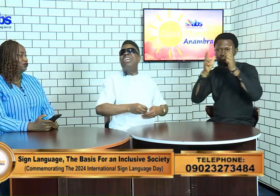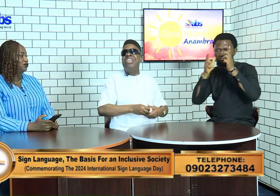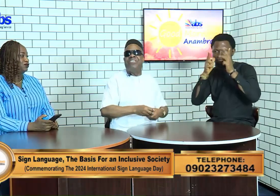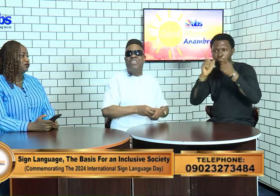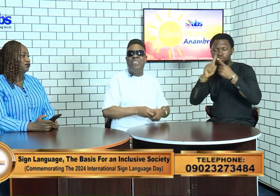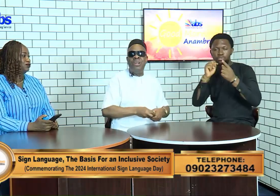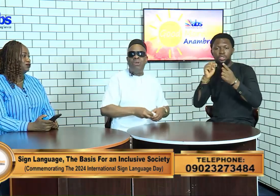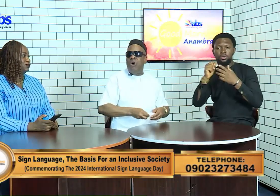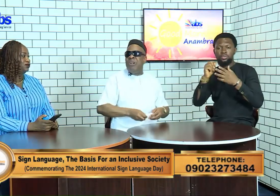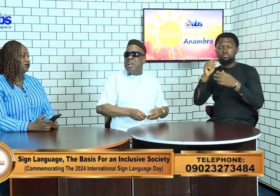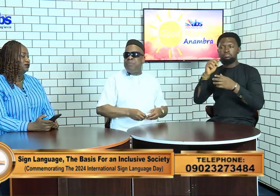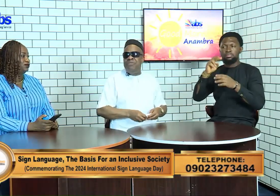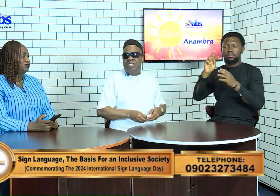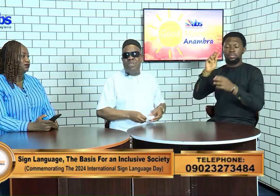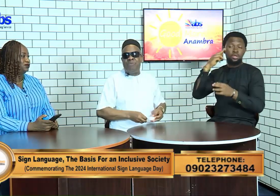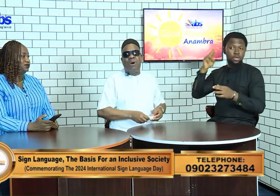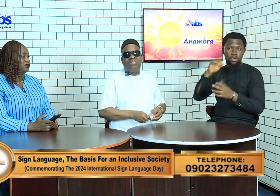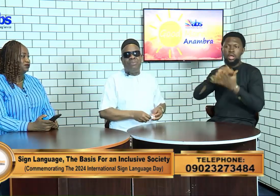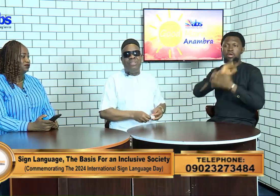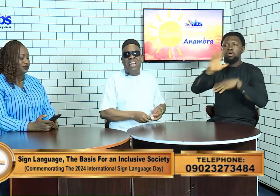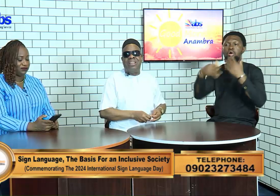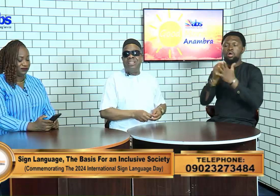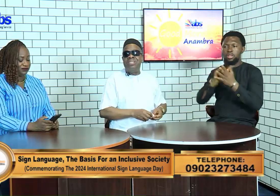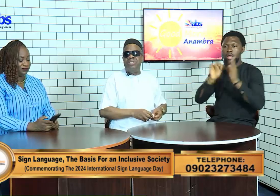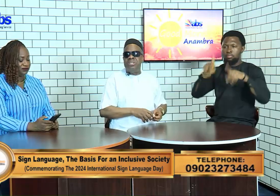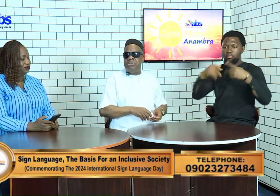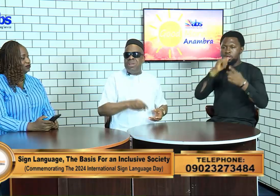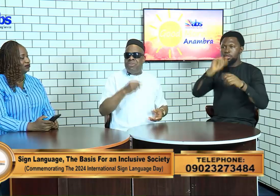are hearing. So all that provision is possible. Yeah.